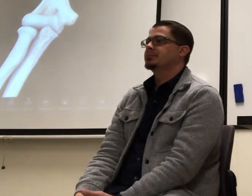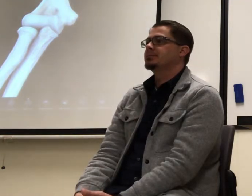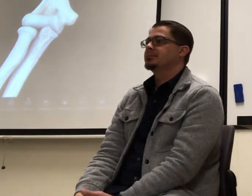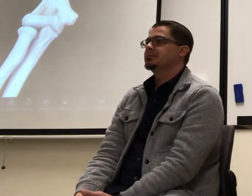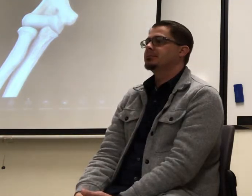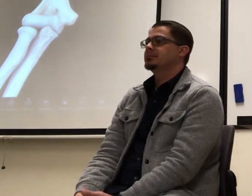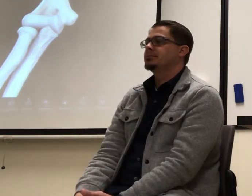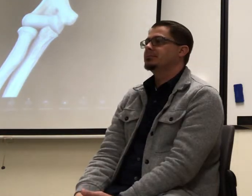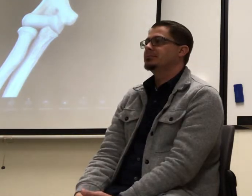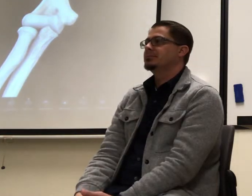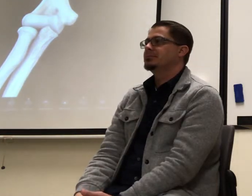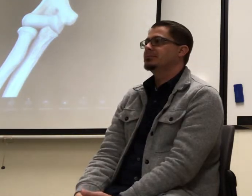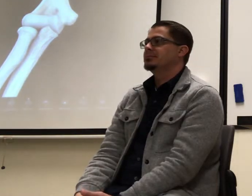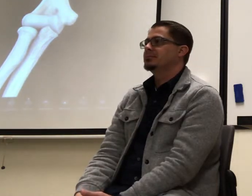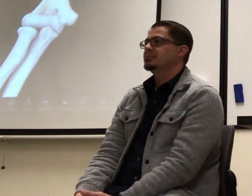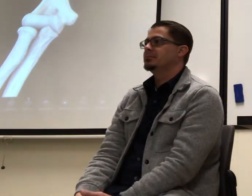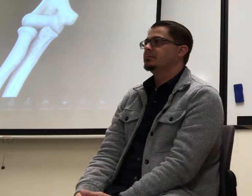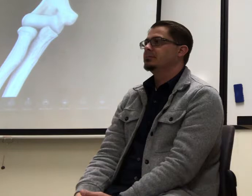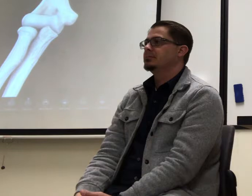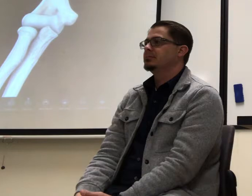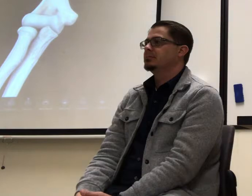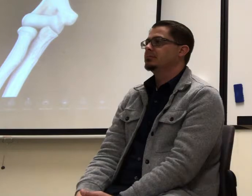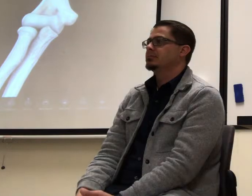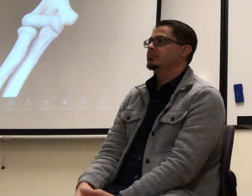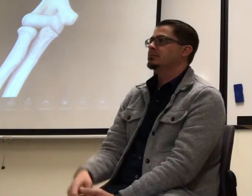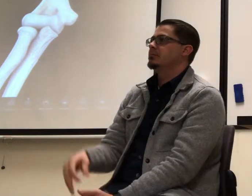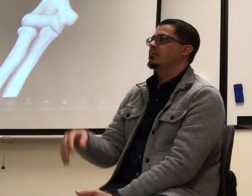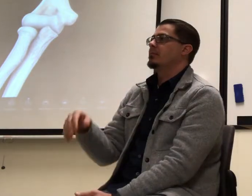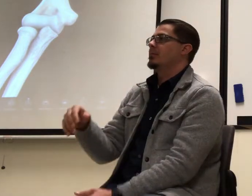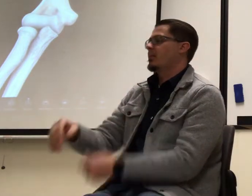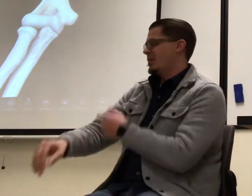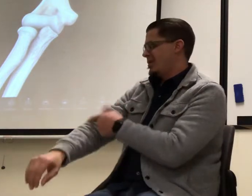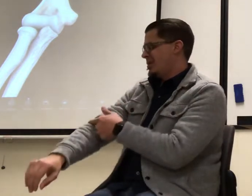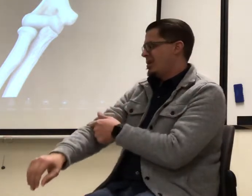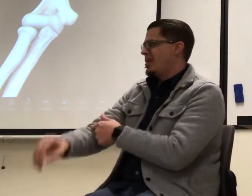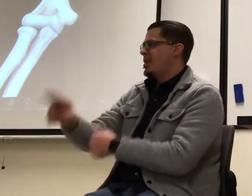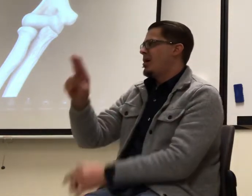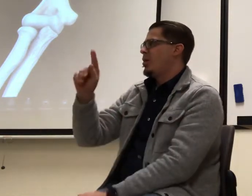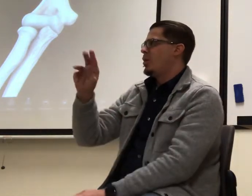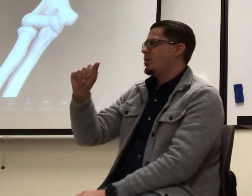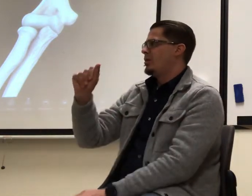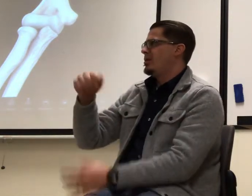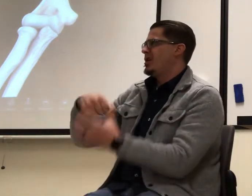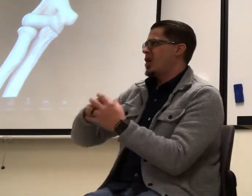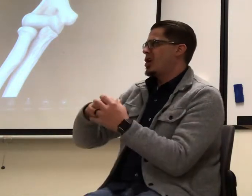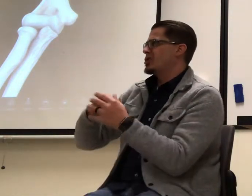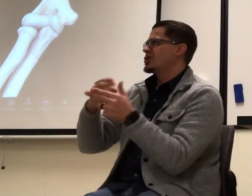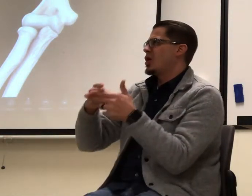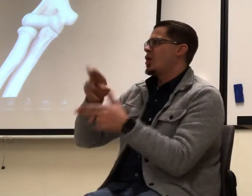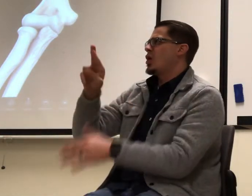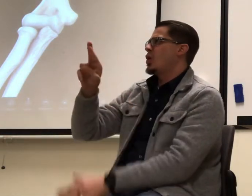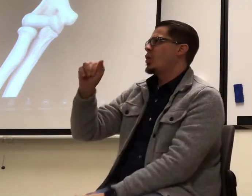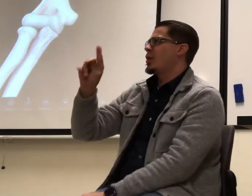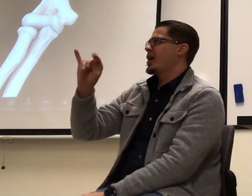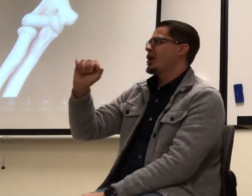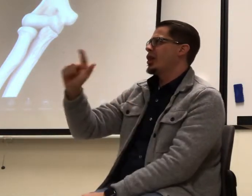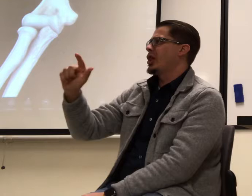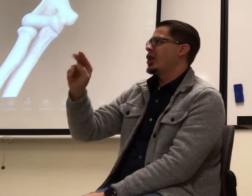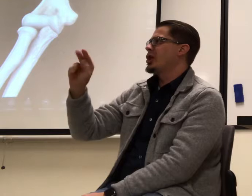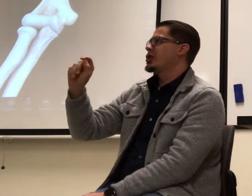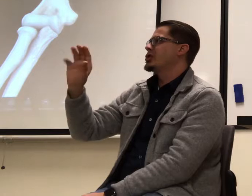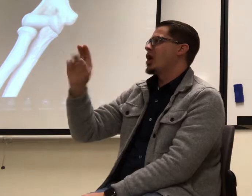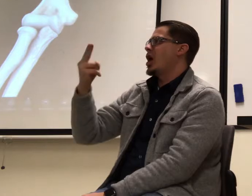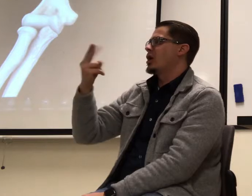In particular, there's a little notch in the ulna bone. They actually call it the radial notch of the ulna.